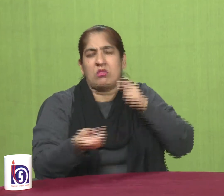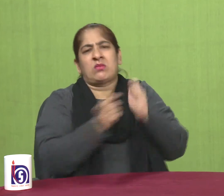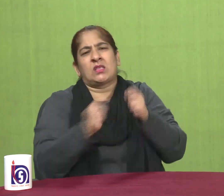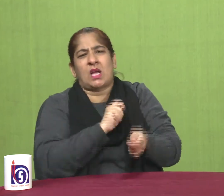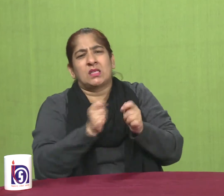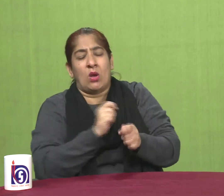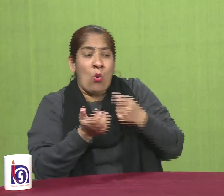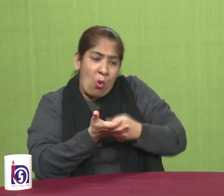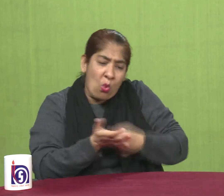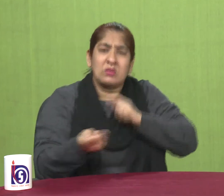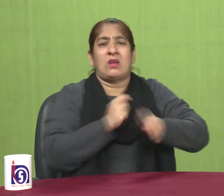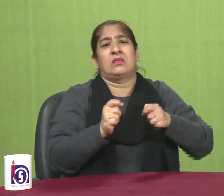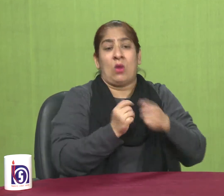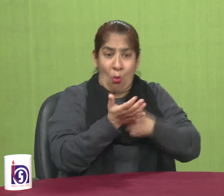Change in rules.